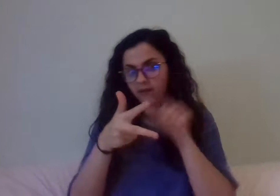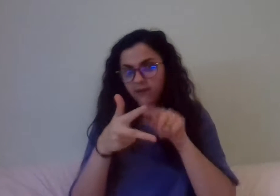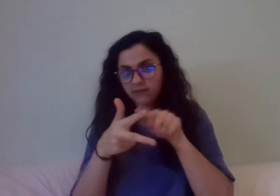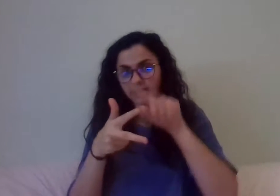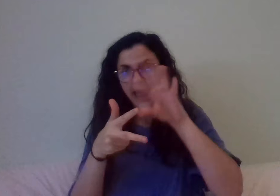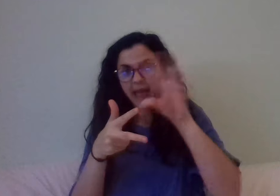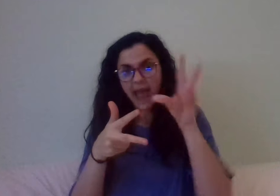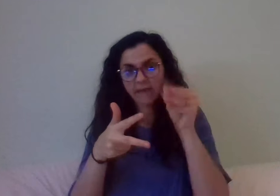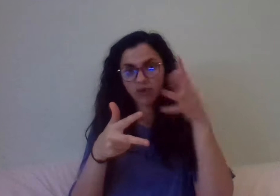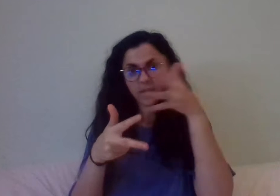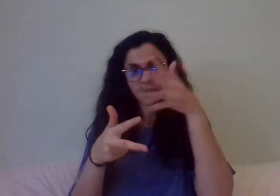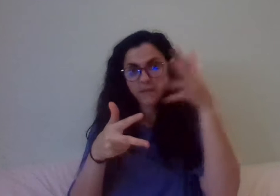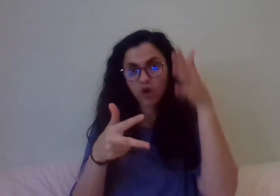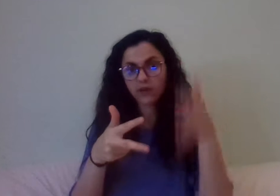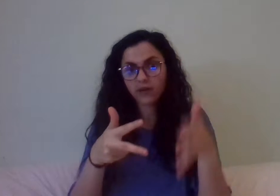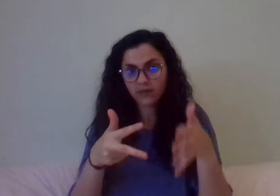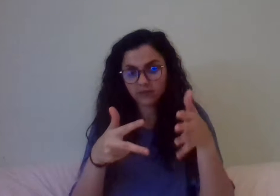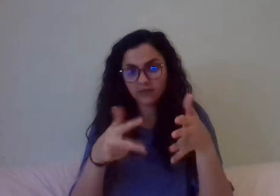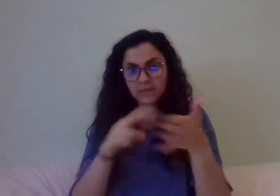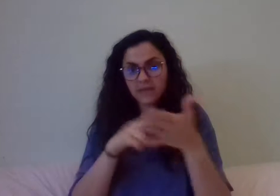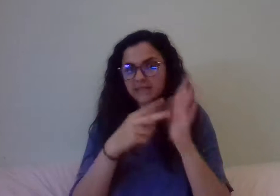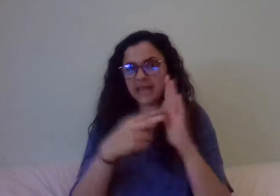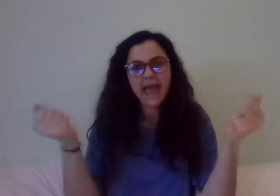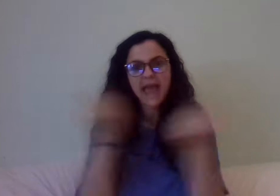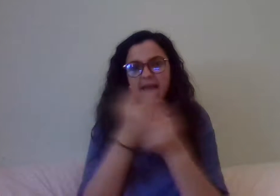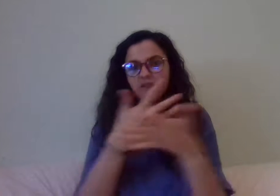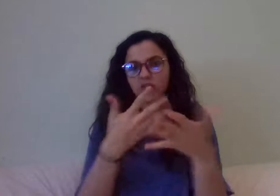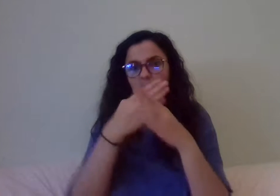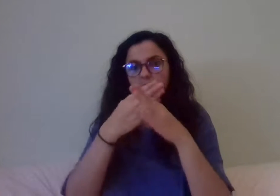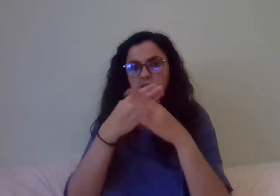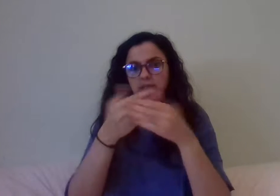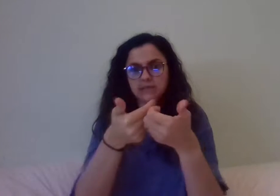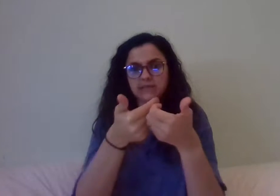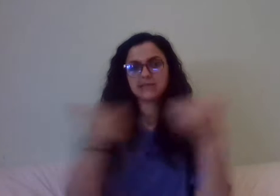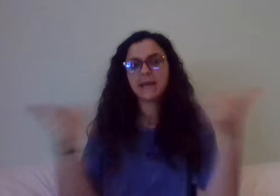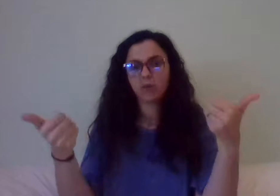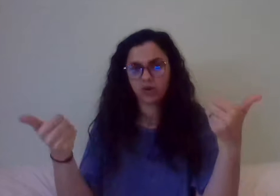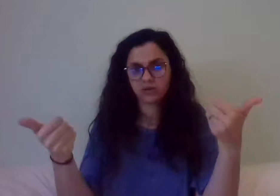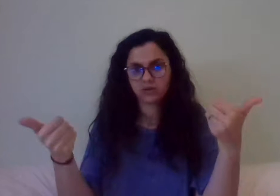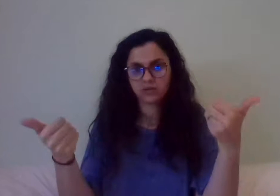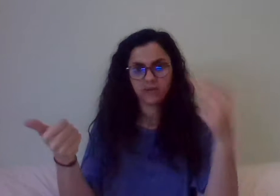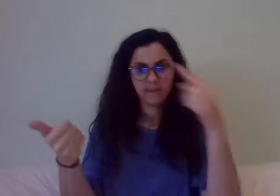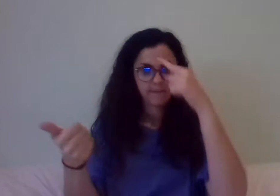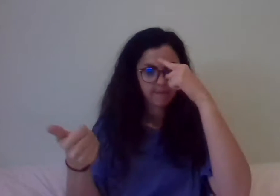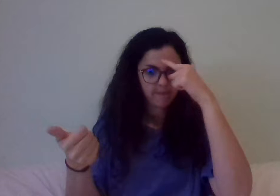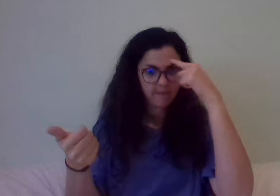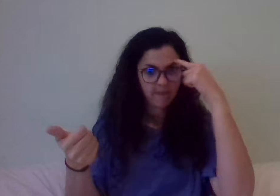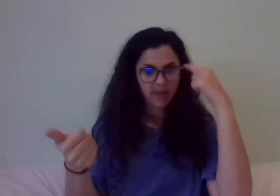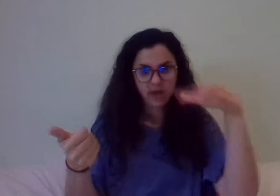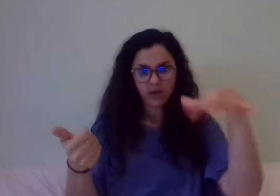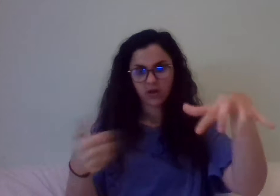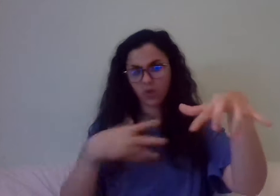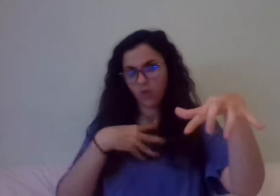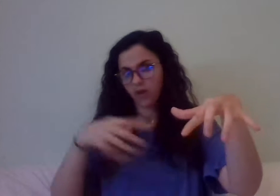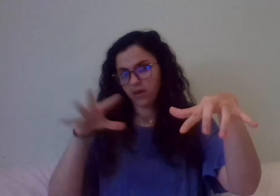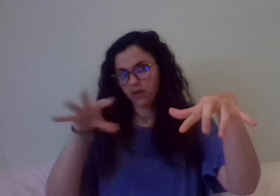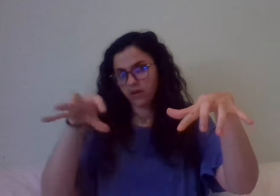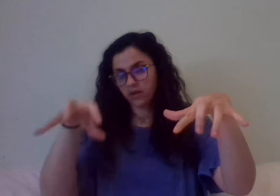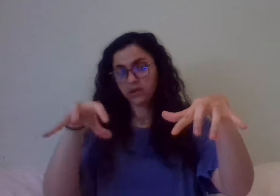But everything was segregated, and oftentimes it's known that once the trains crossed the Mason-Dixon line, those segregated